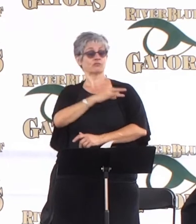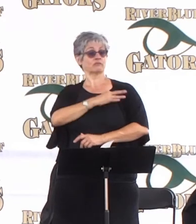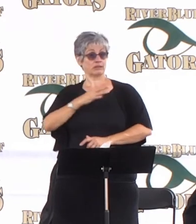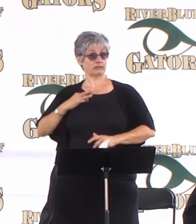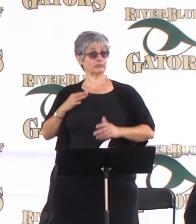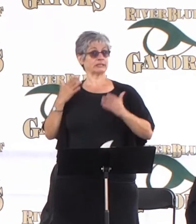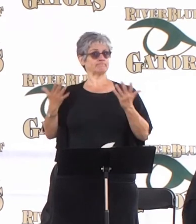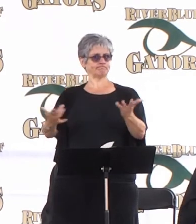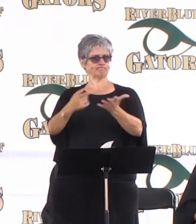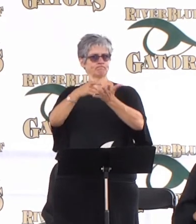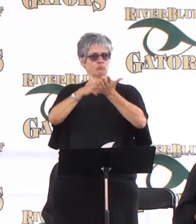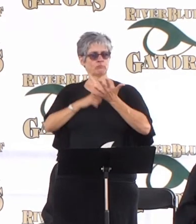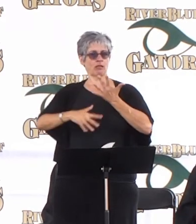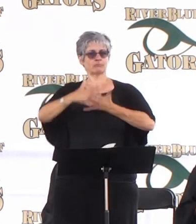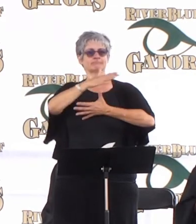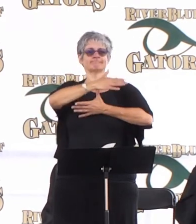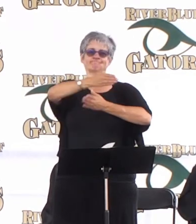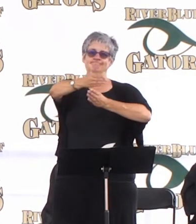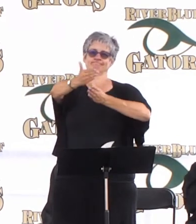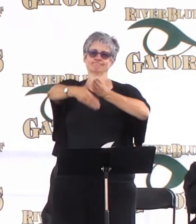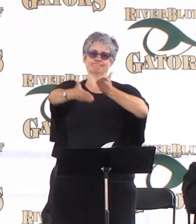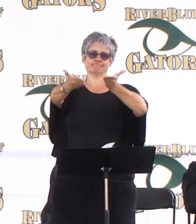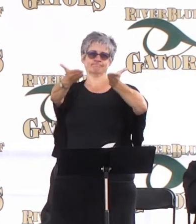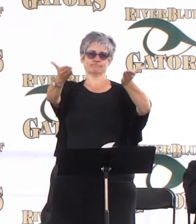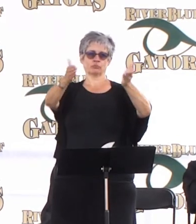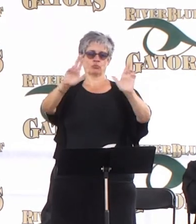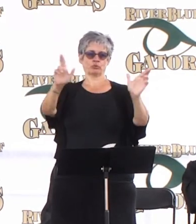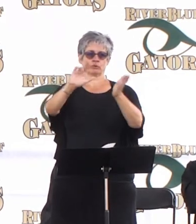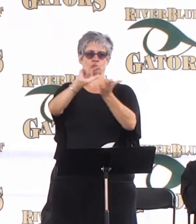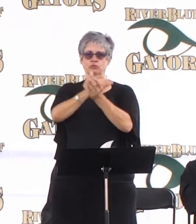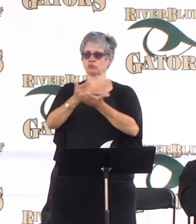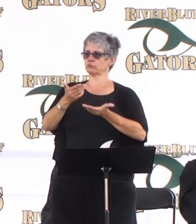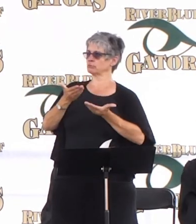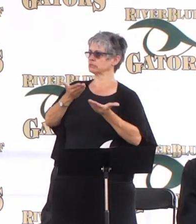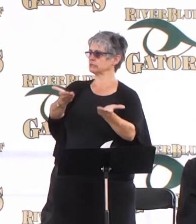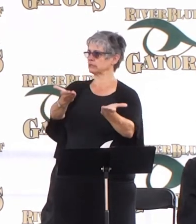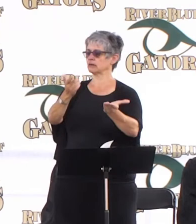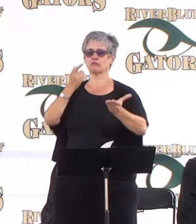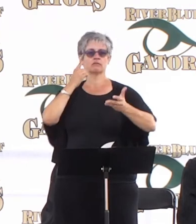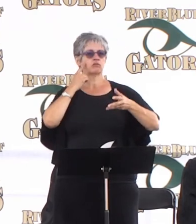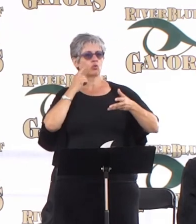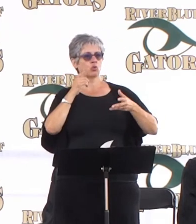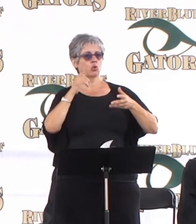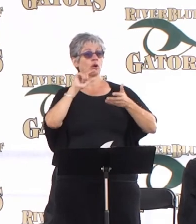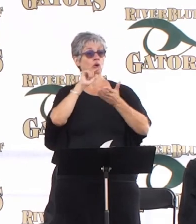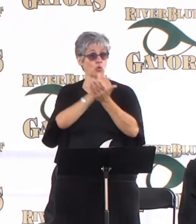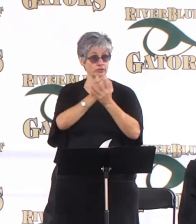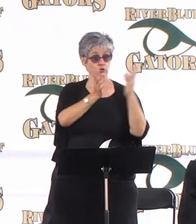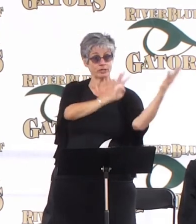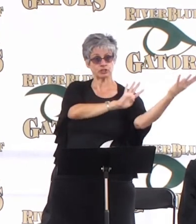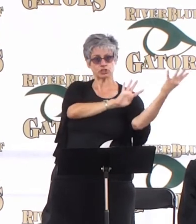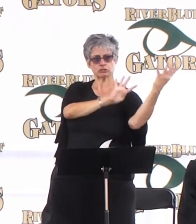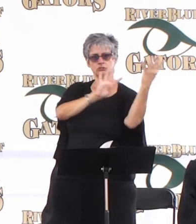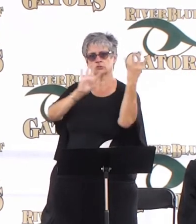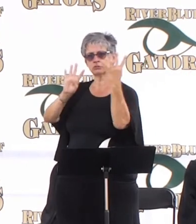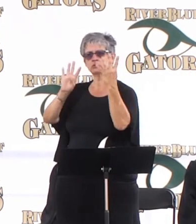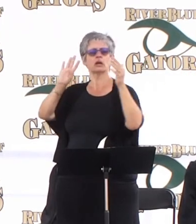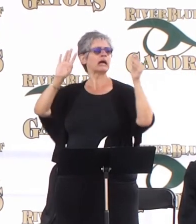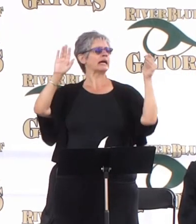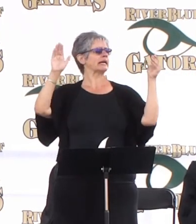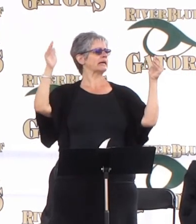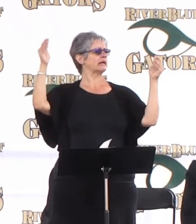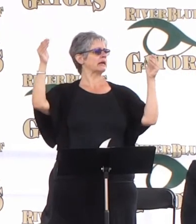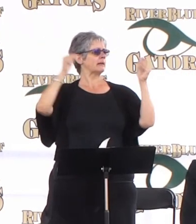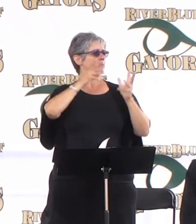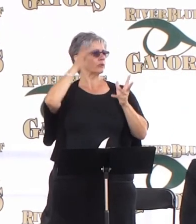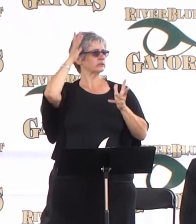School. I now present to you the class of 2021 for graduation processional. Parents and guests, I respectfully ask that you would